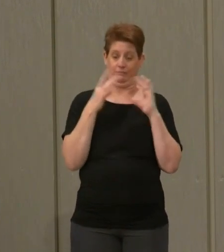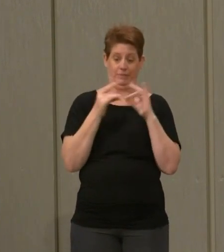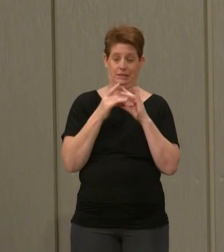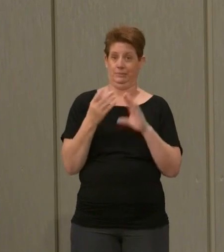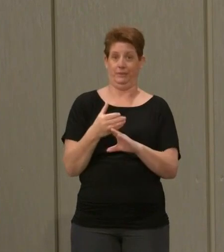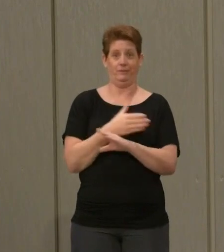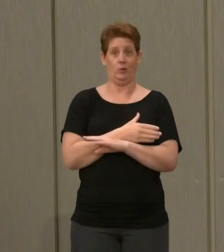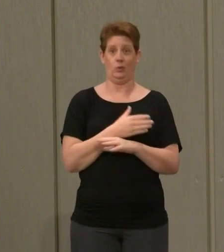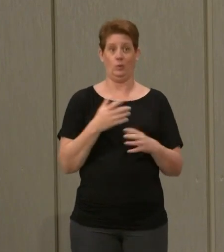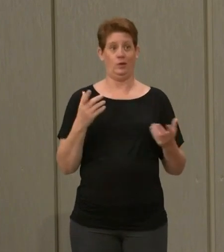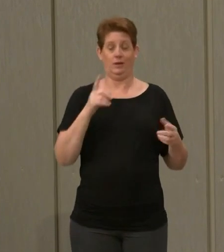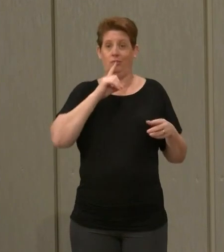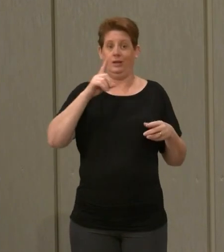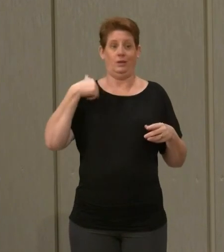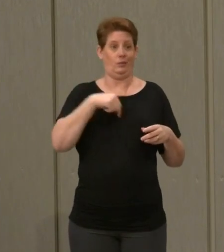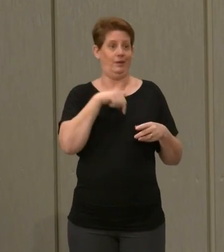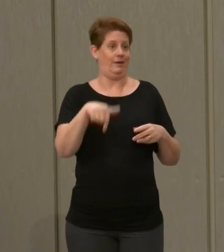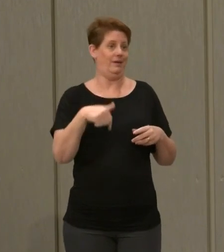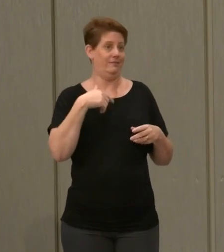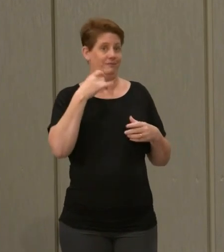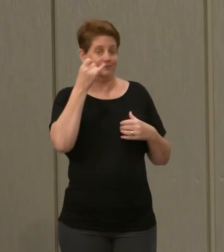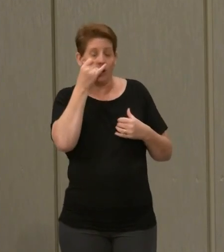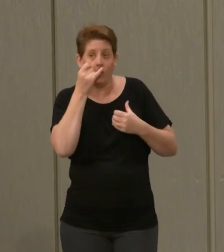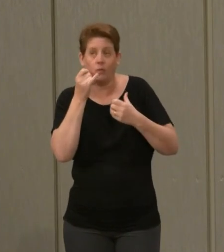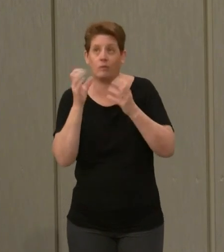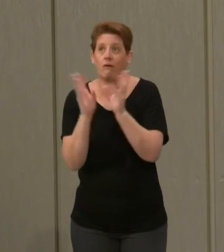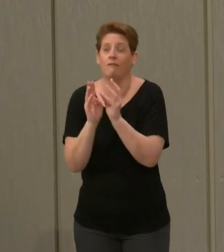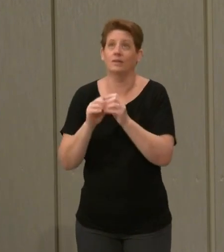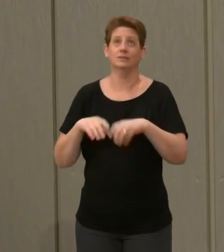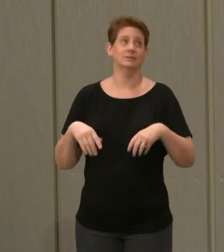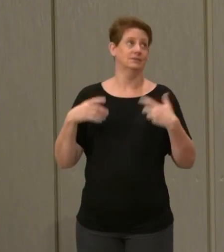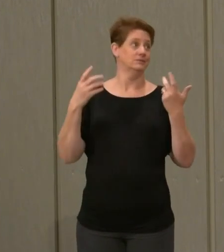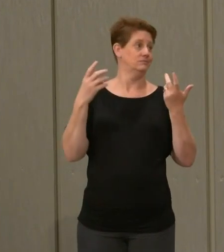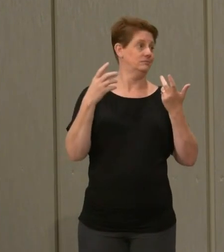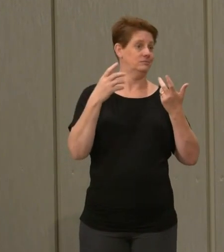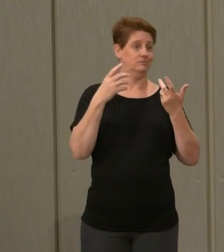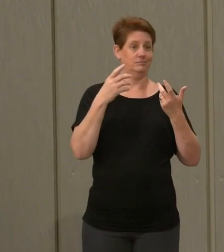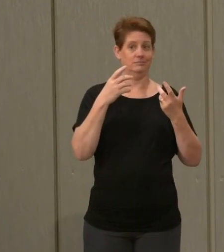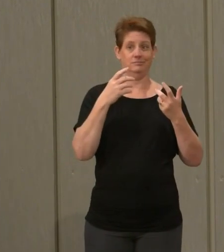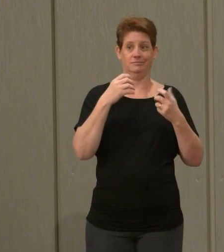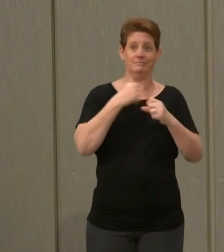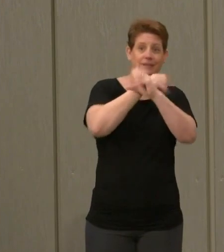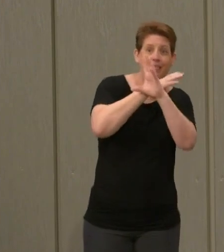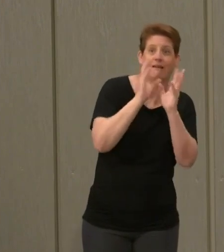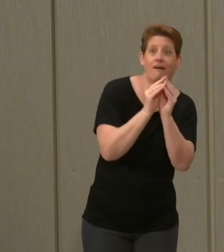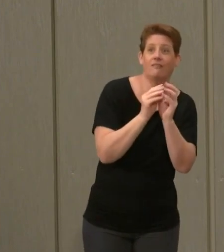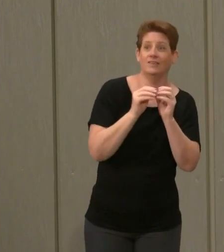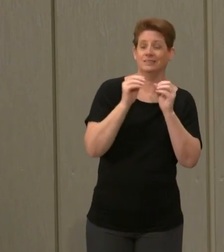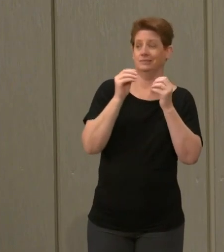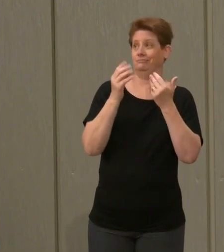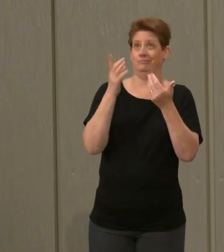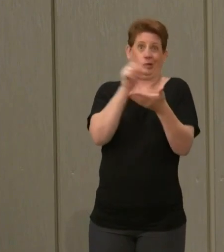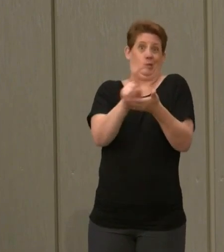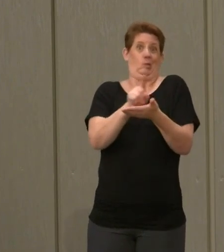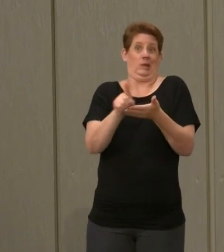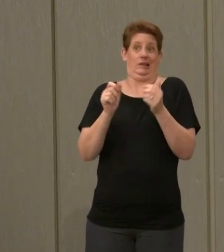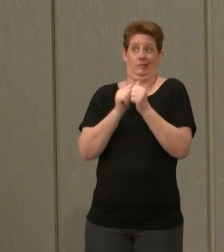telephone in these teleconferences on a weekly basis, at least with the president and the vice